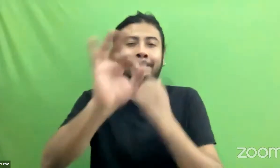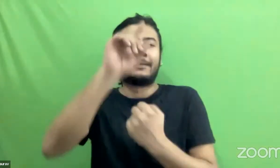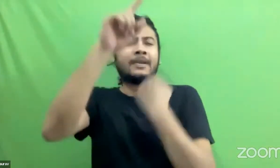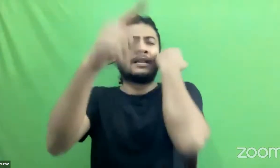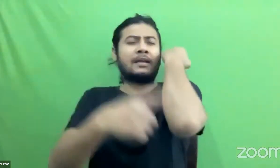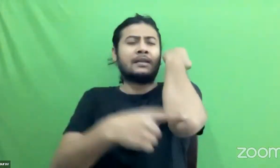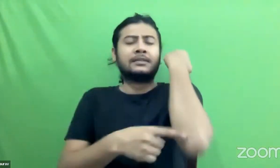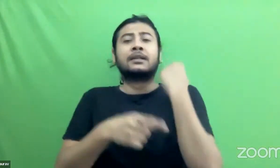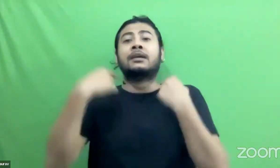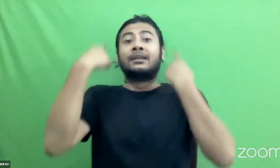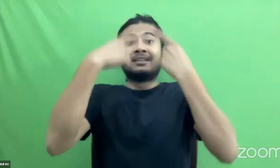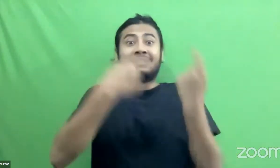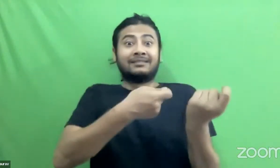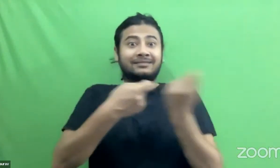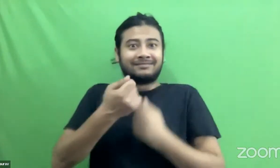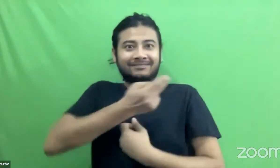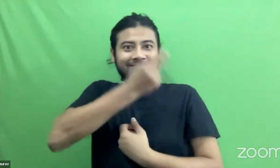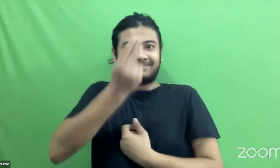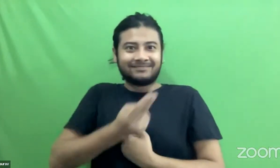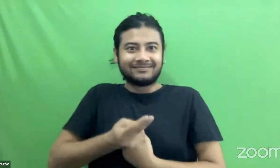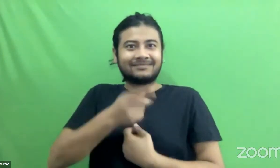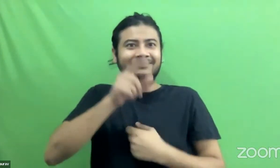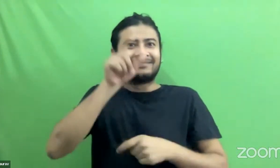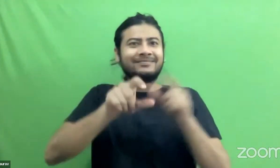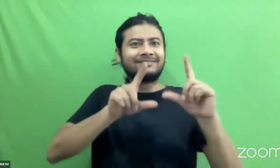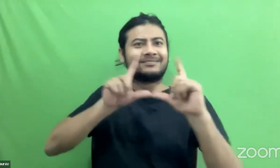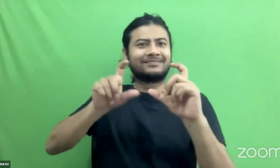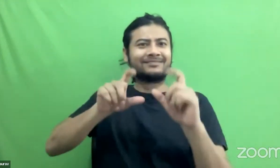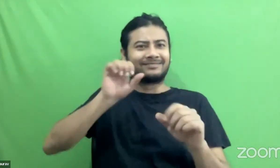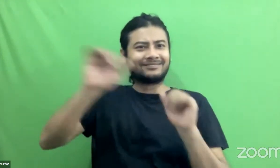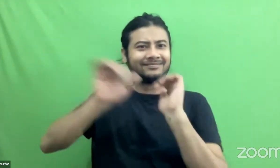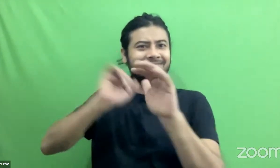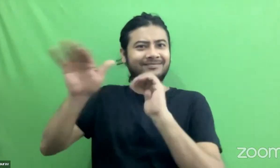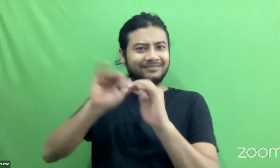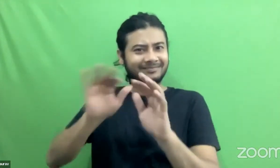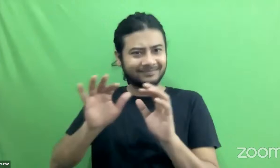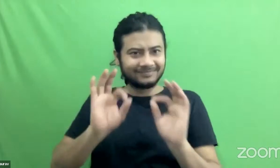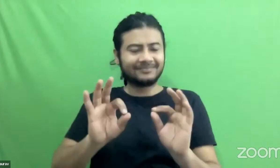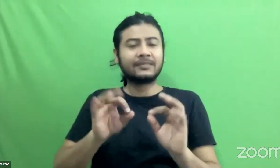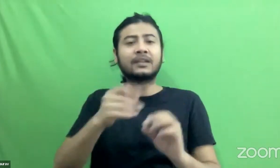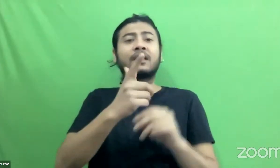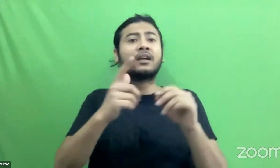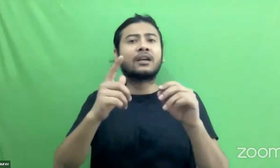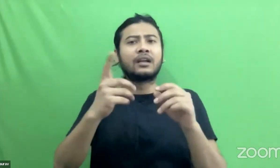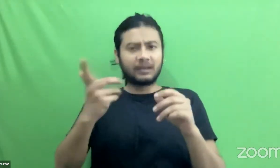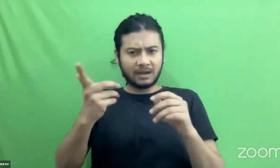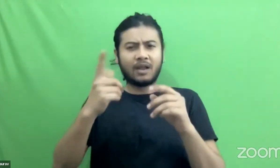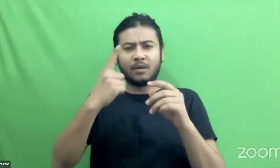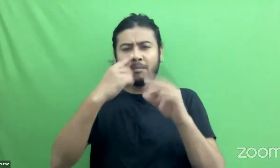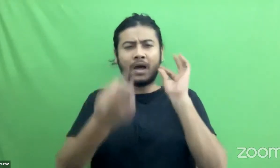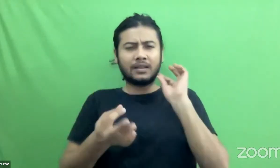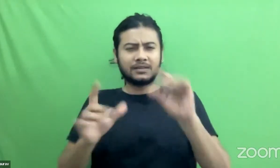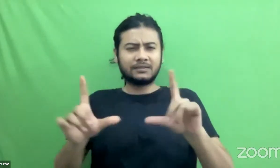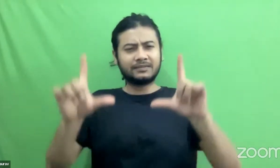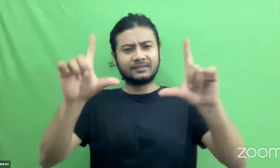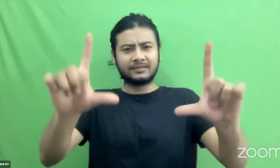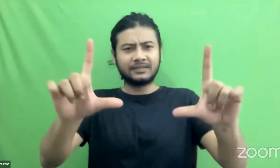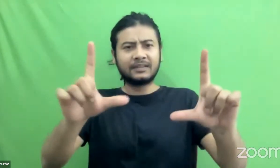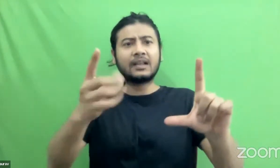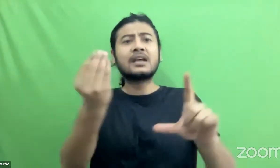I want, there are people who are not holding the sketch in their hand. So when I take it to the temple for taking Lord's blessing,